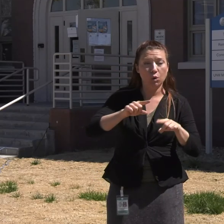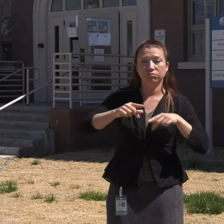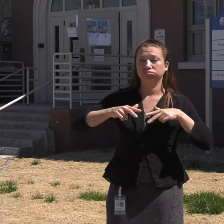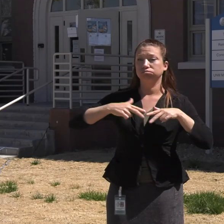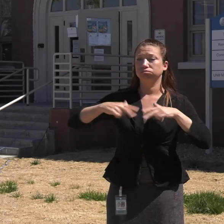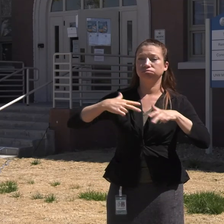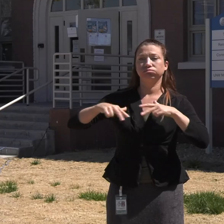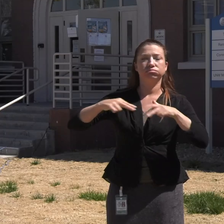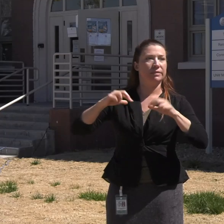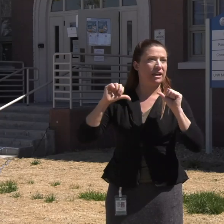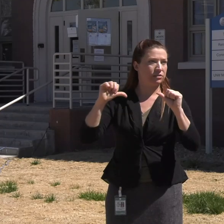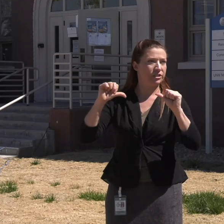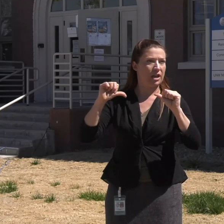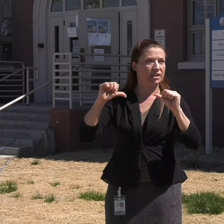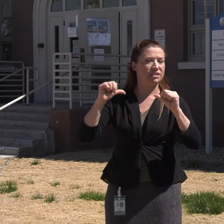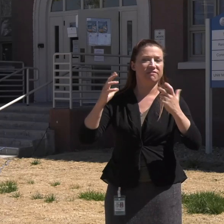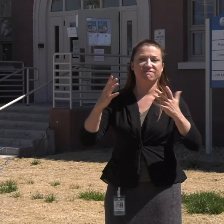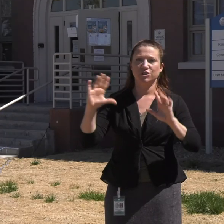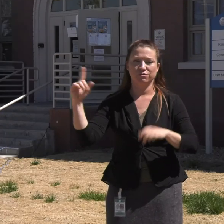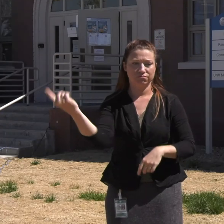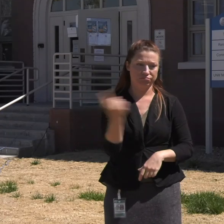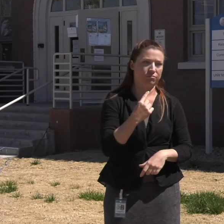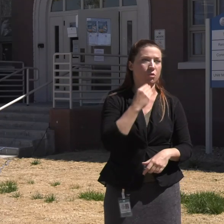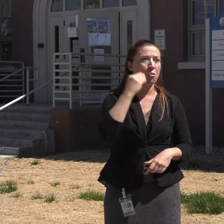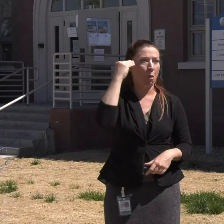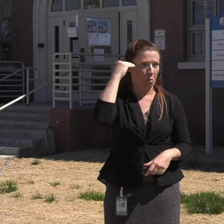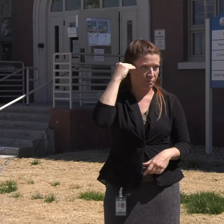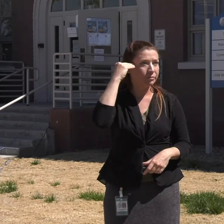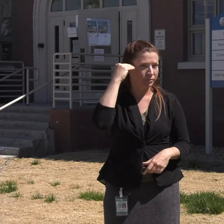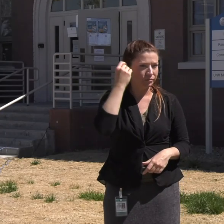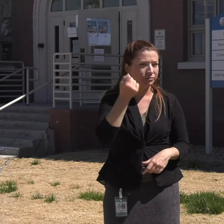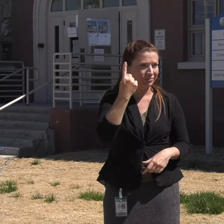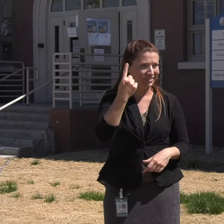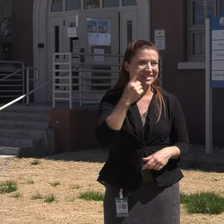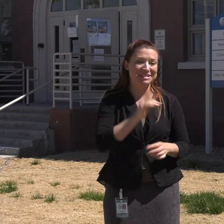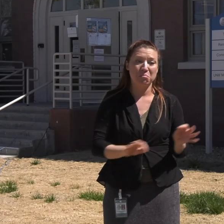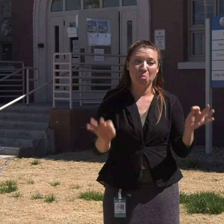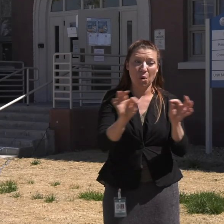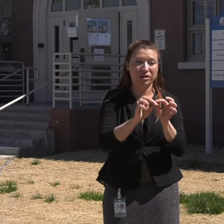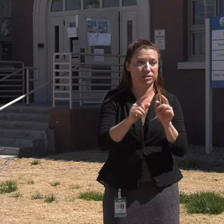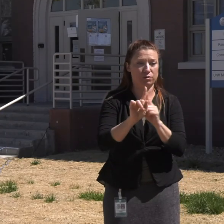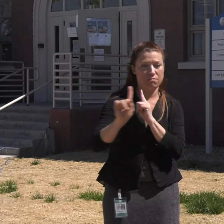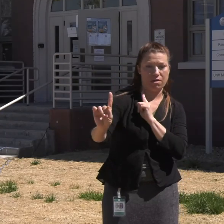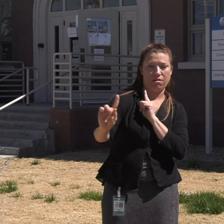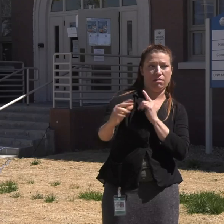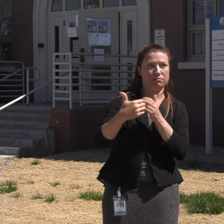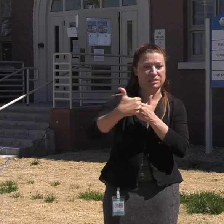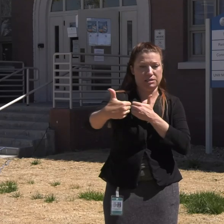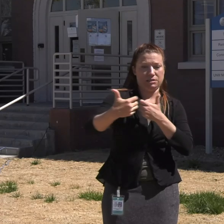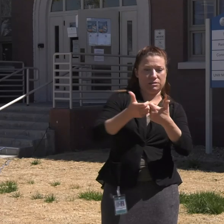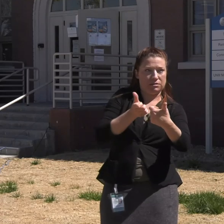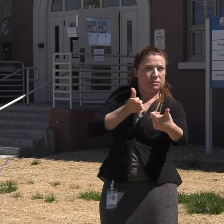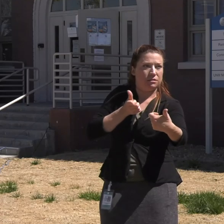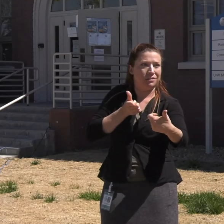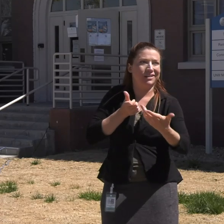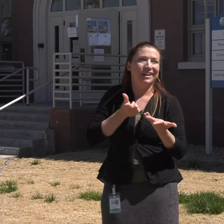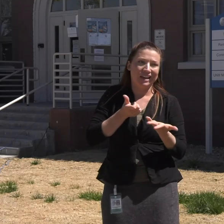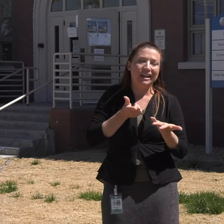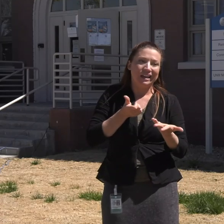personally distanced. So again, the state is asking people not to go to parks. There is an exception, I believe, for exercise.